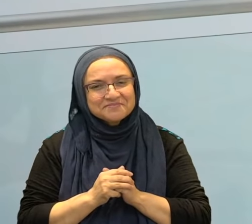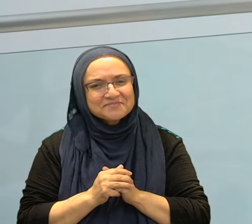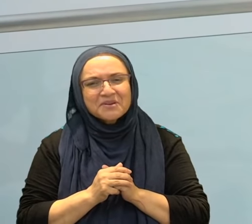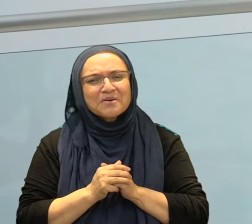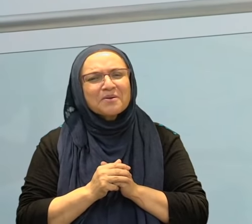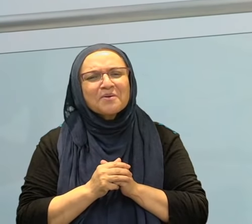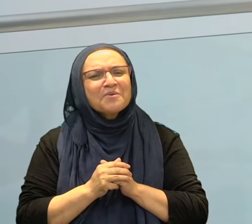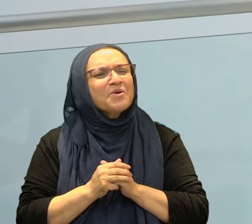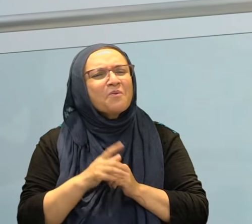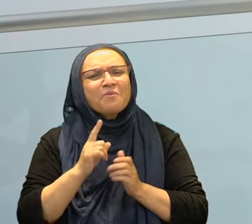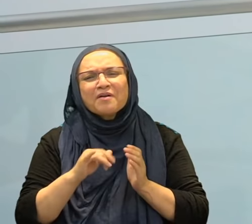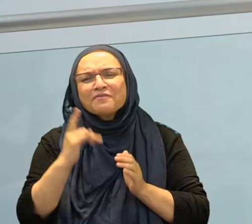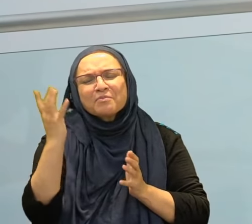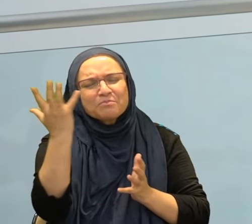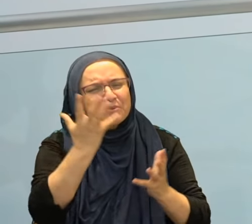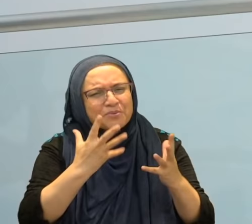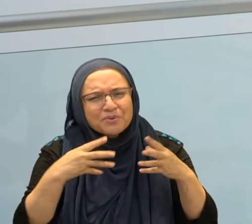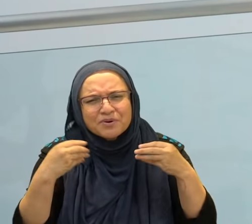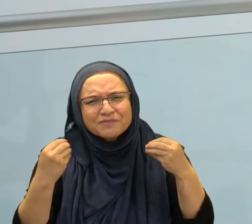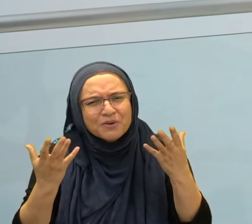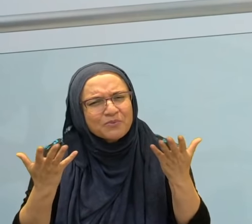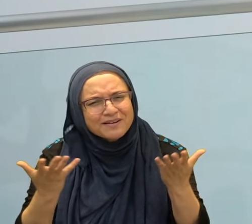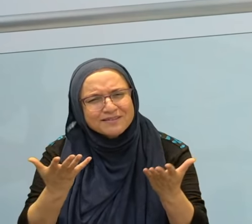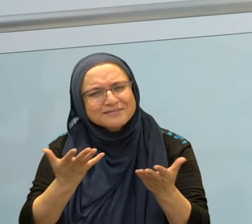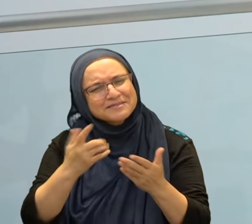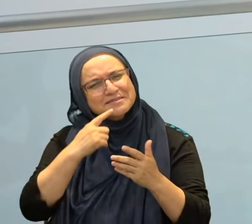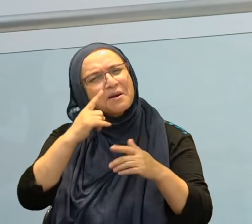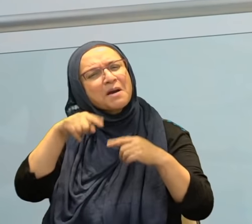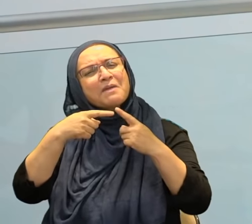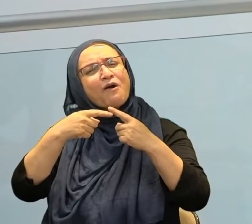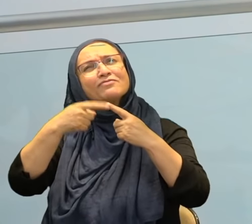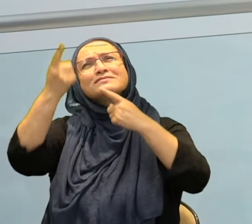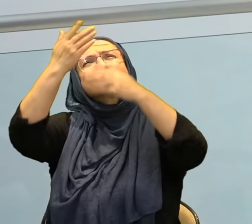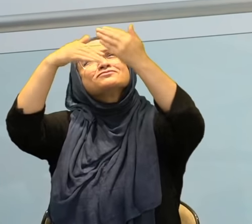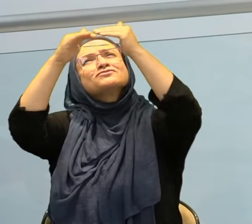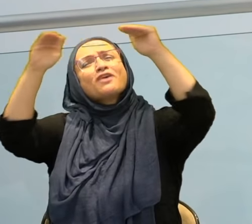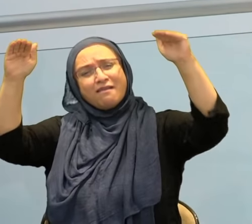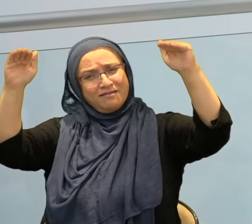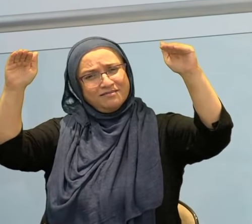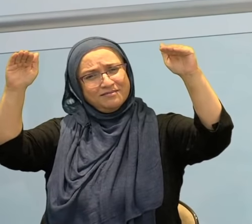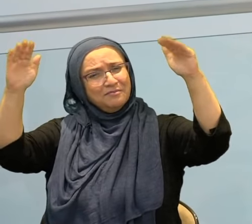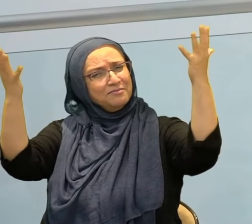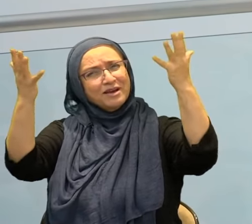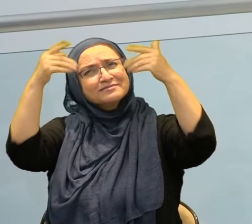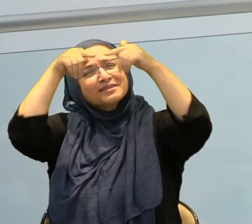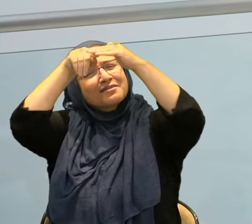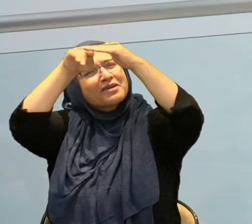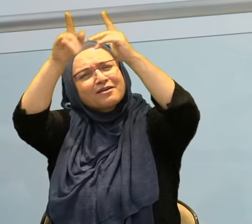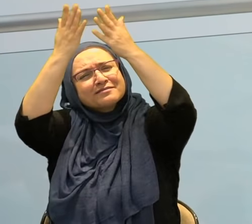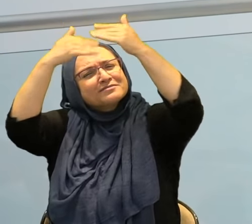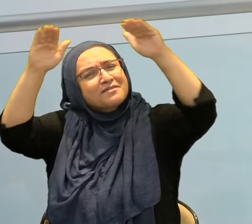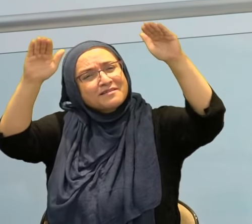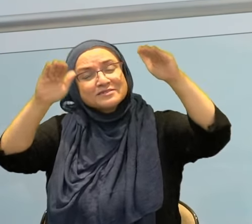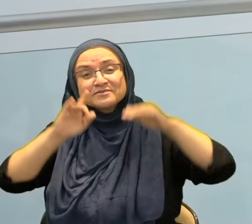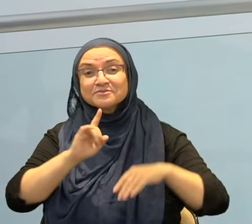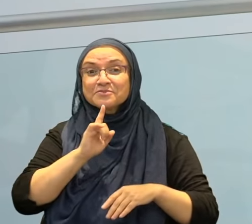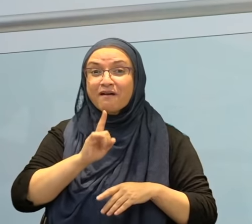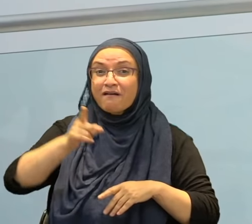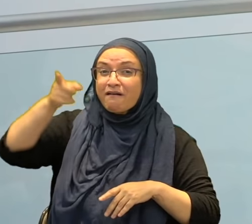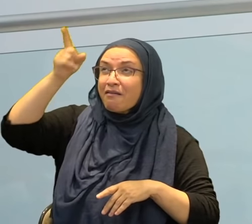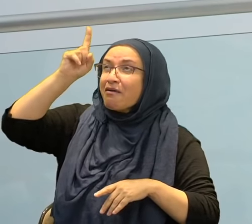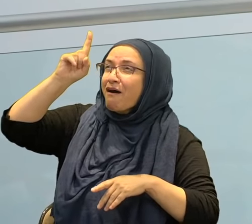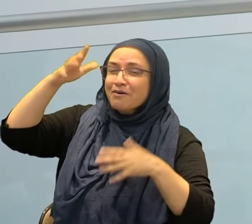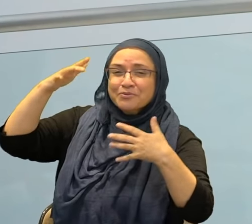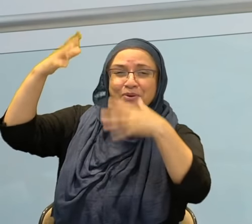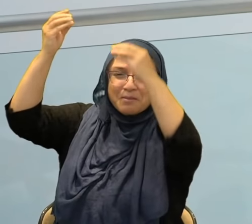beauty and Allah has prepared for its inhabitants, may Allah make us amongst them, that which no